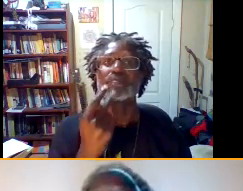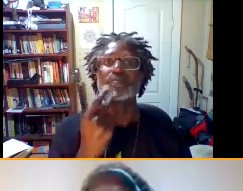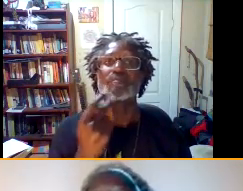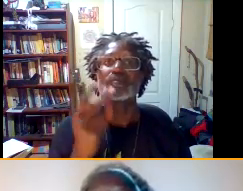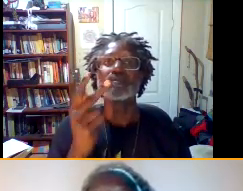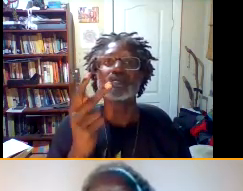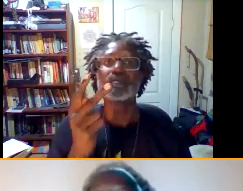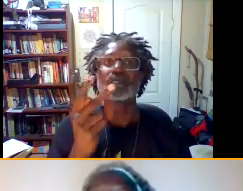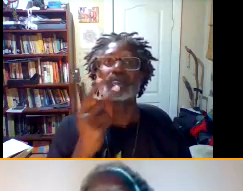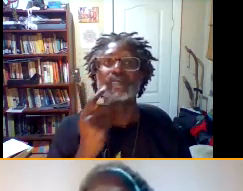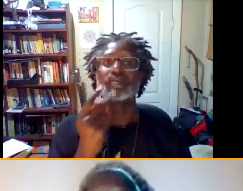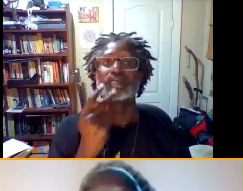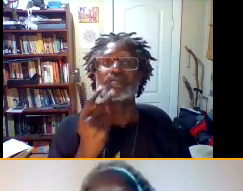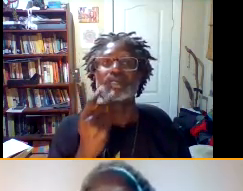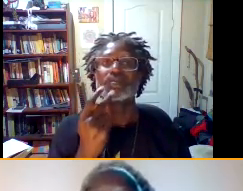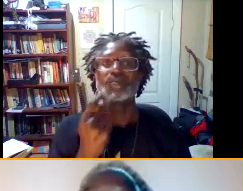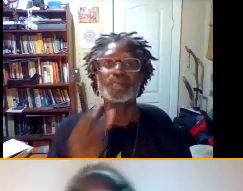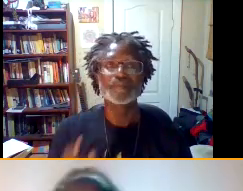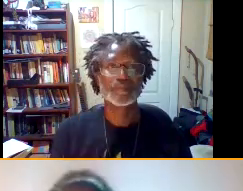P. Okay.